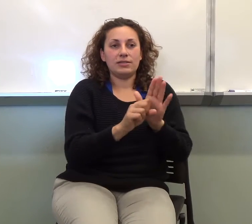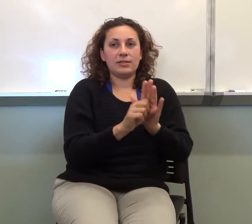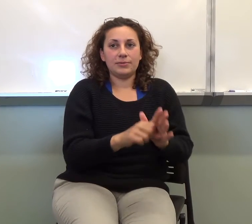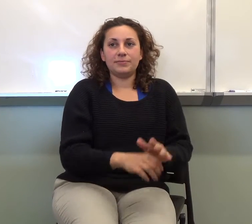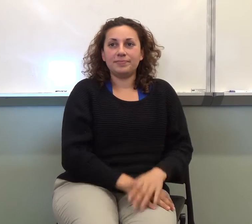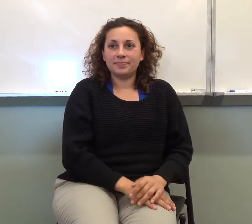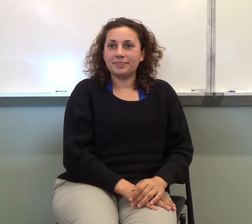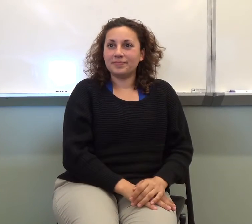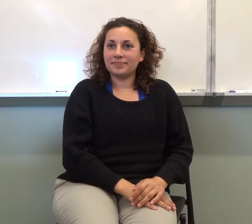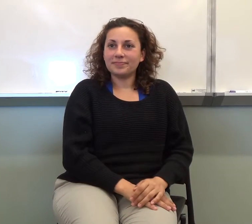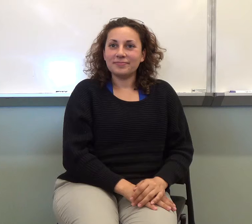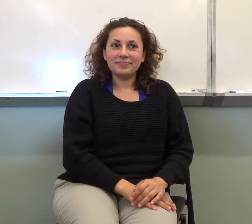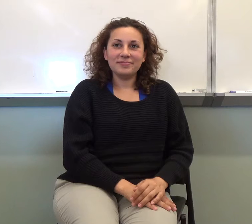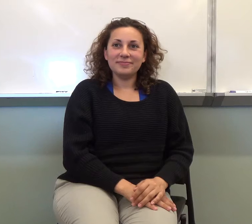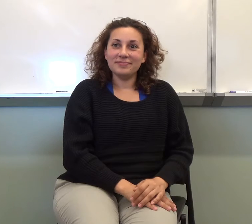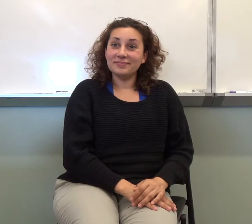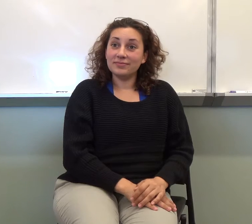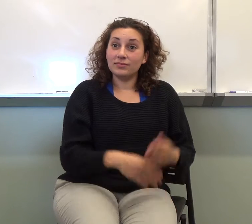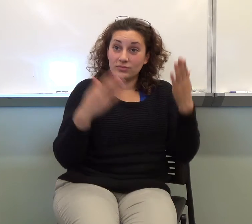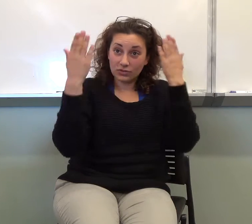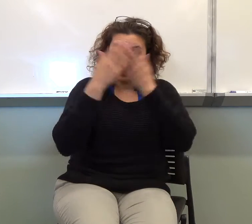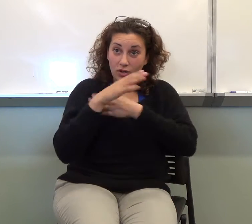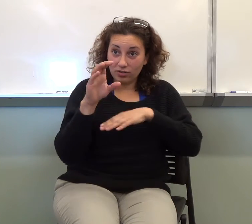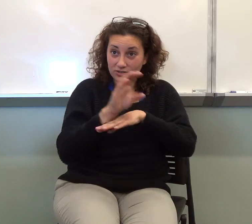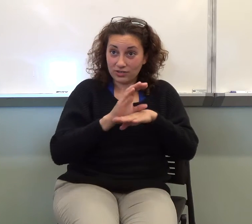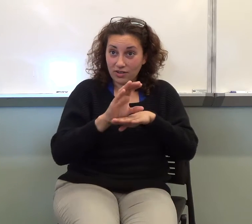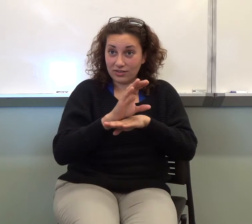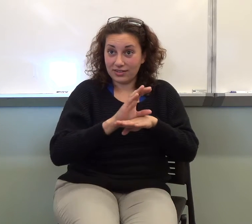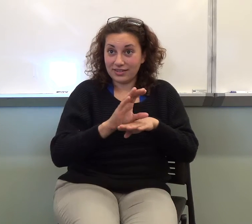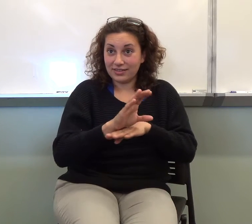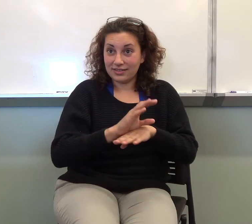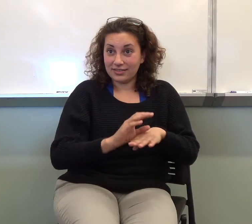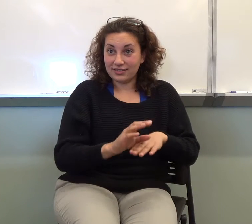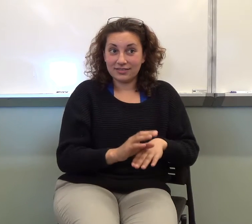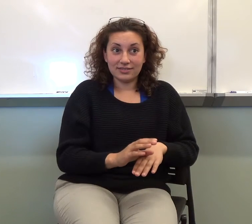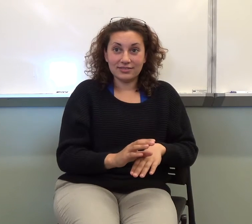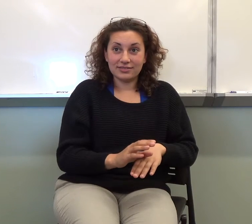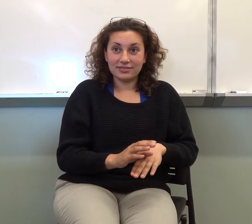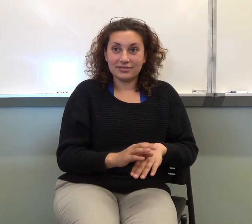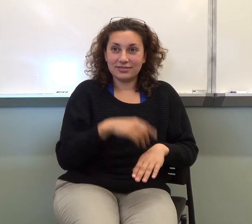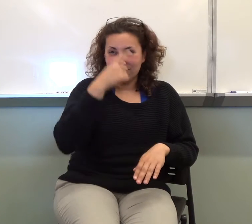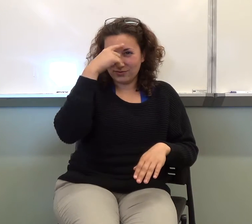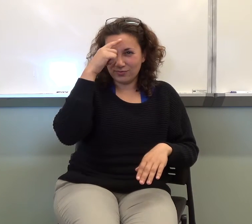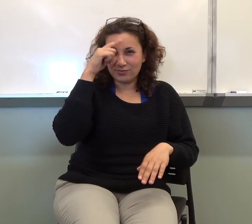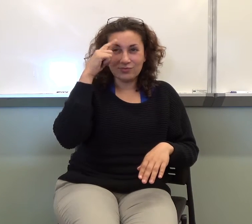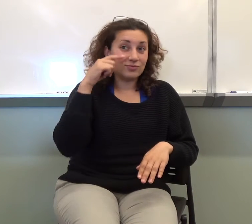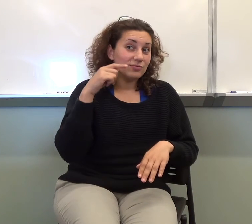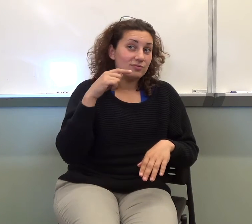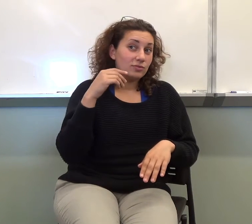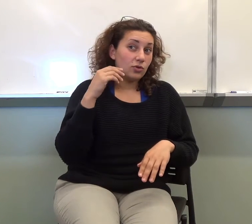a 2-dimensional table. And you know, if you want to then talk about what's